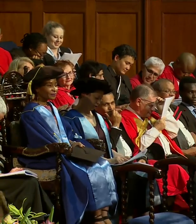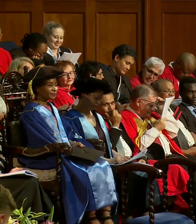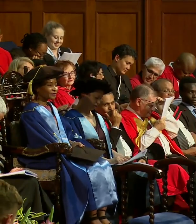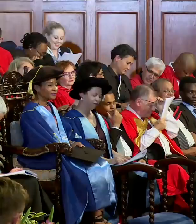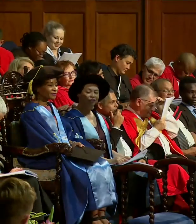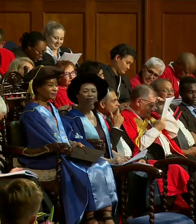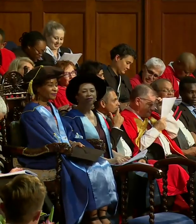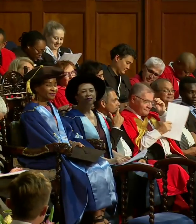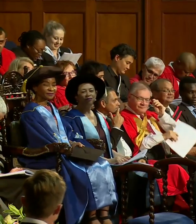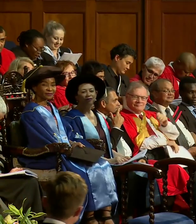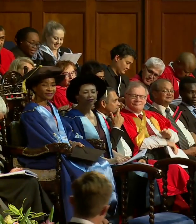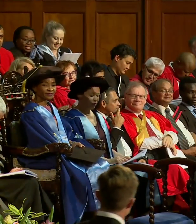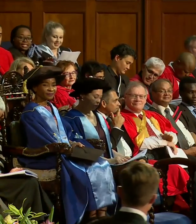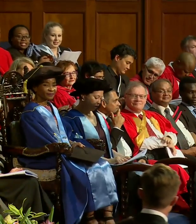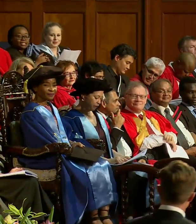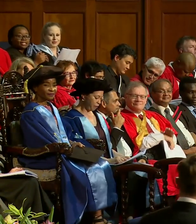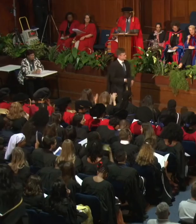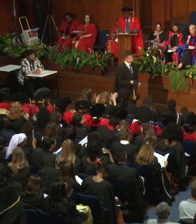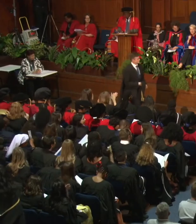Michael George Pappas.